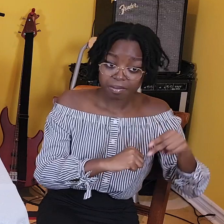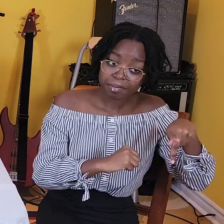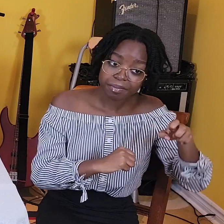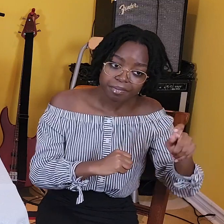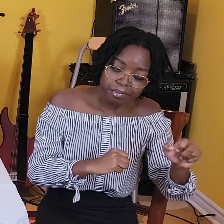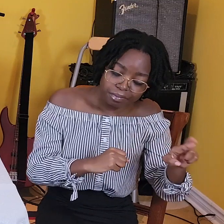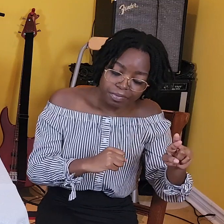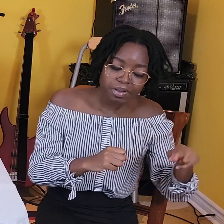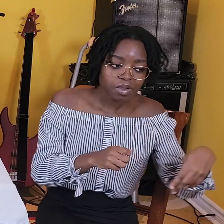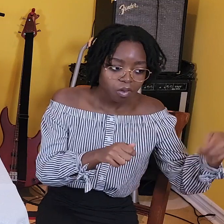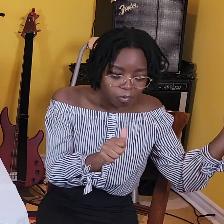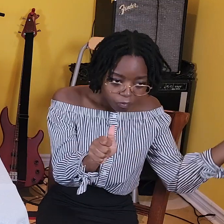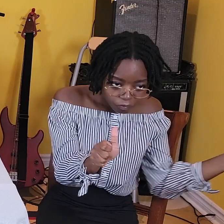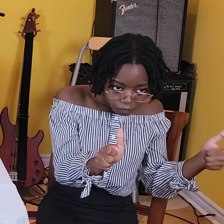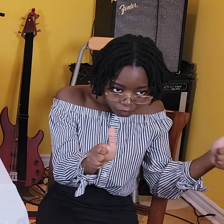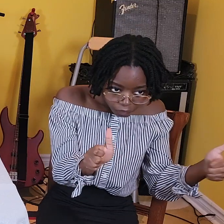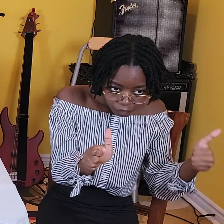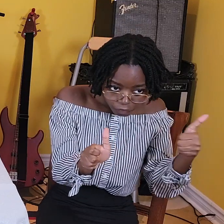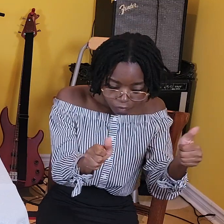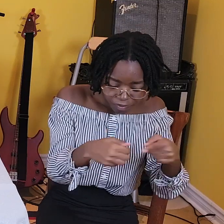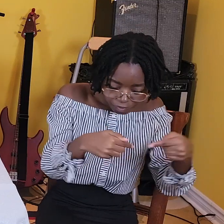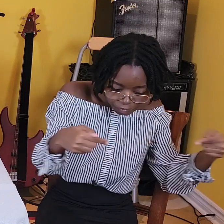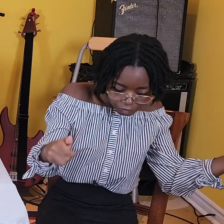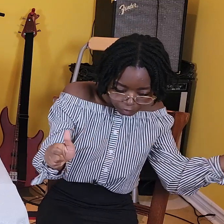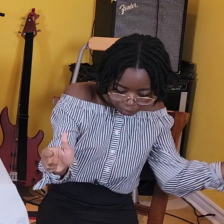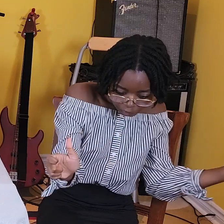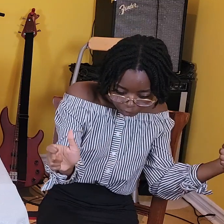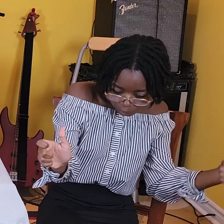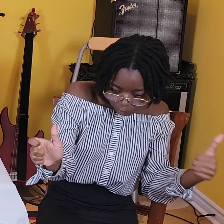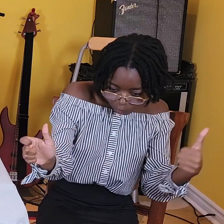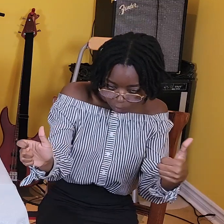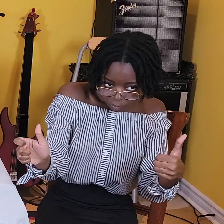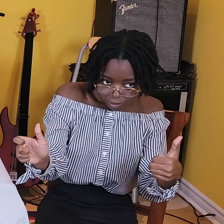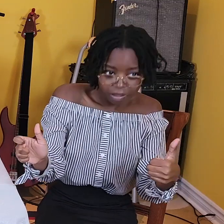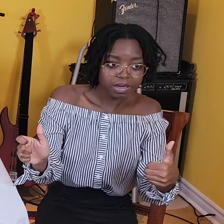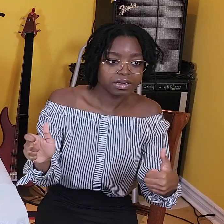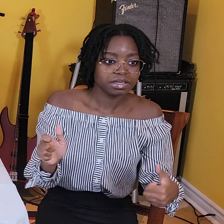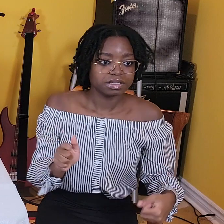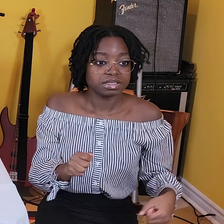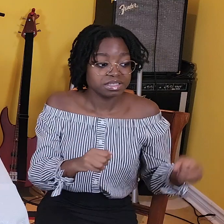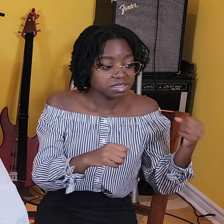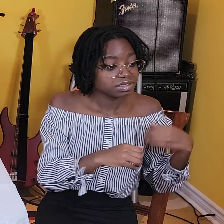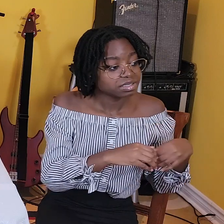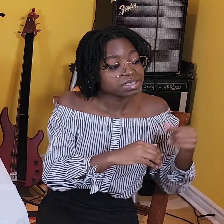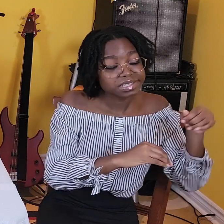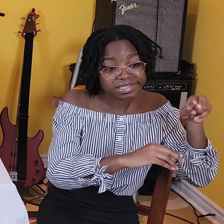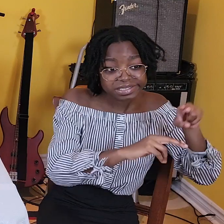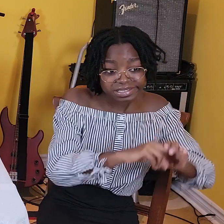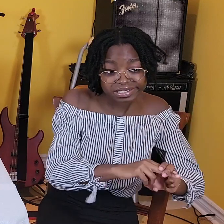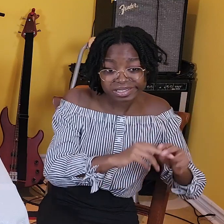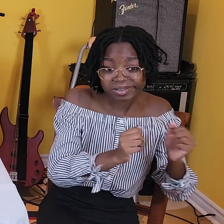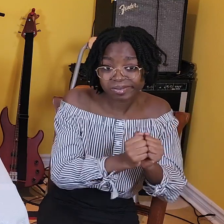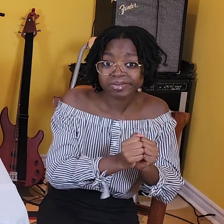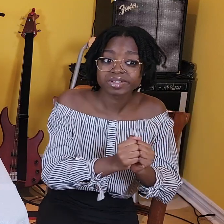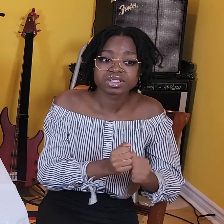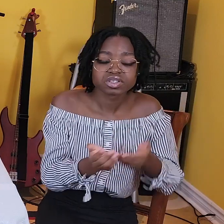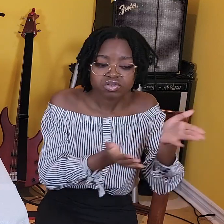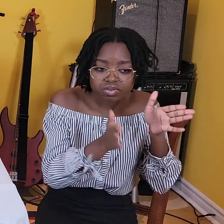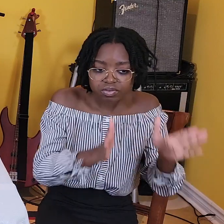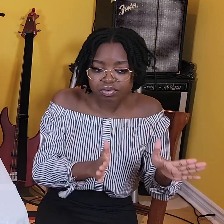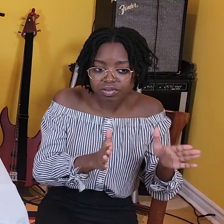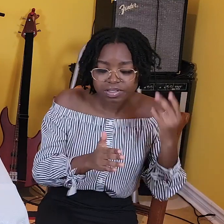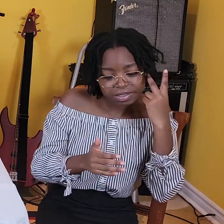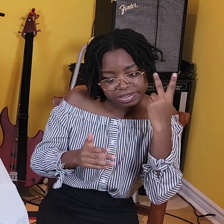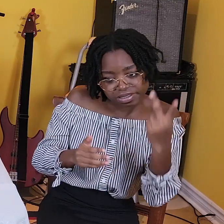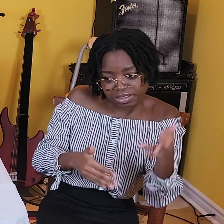at a distance to the high priest's courtyard. And he went in and sat with the servants to see the end. Now the chief priests, the elders,